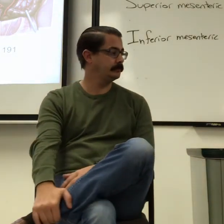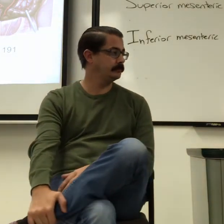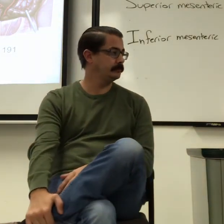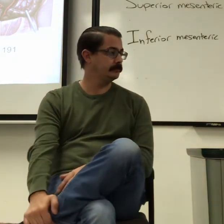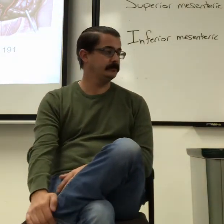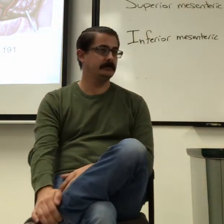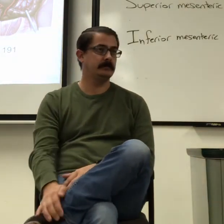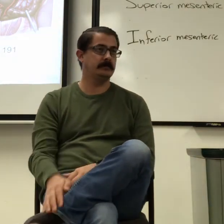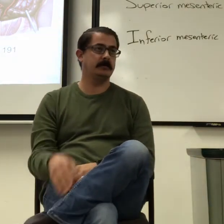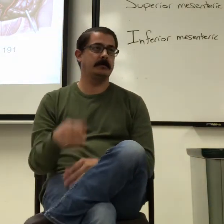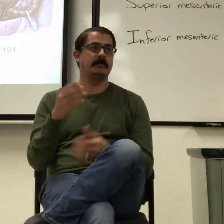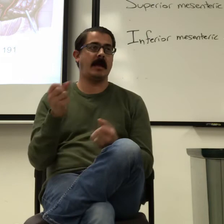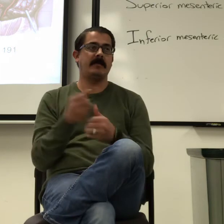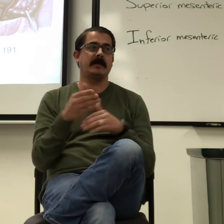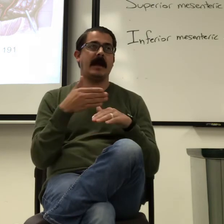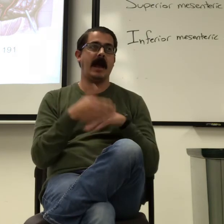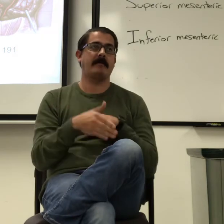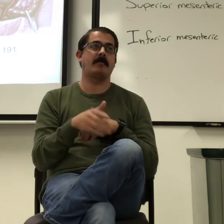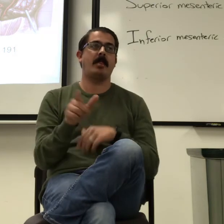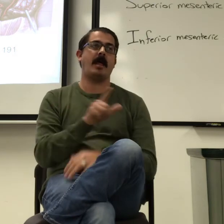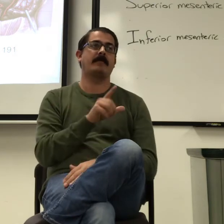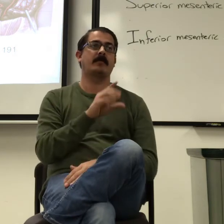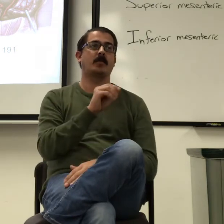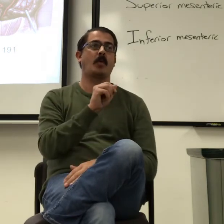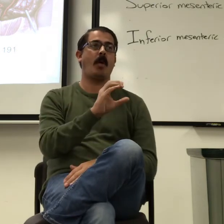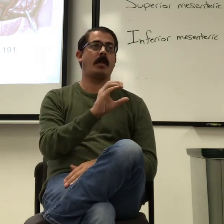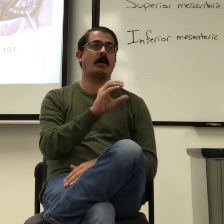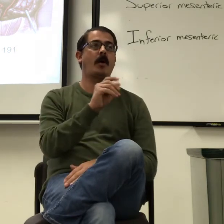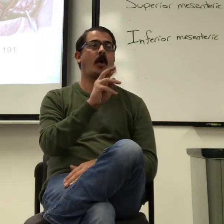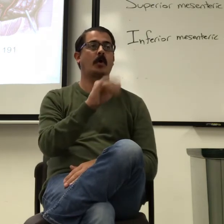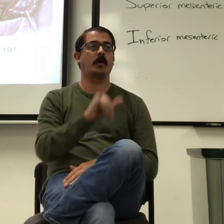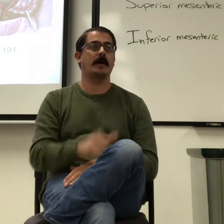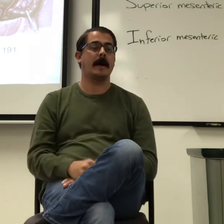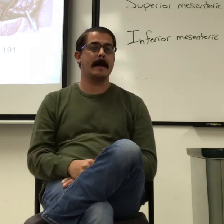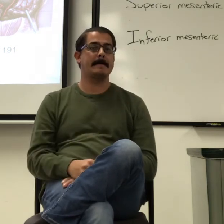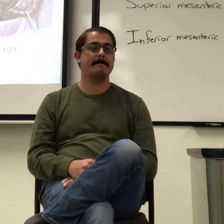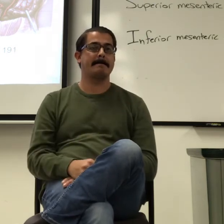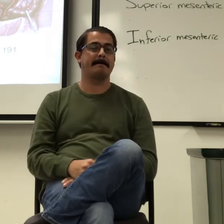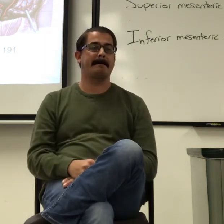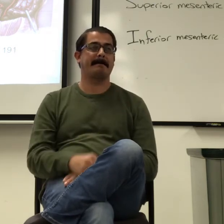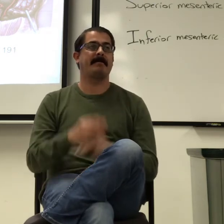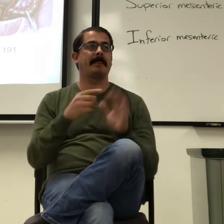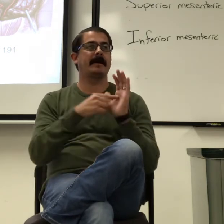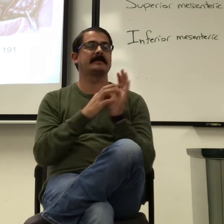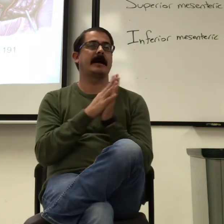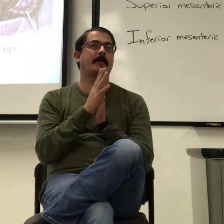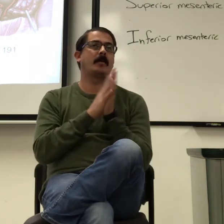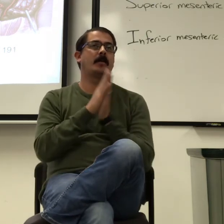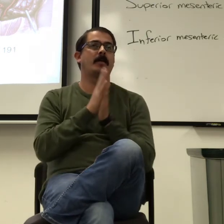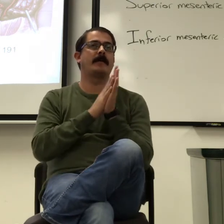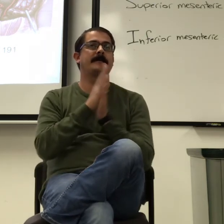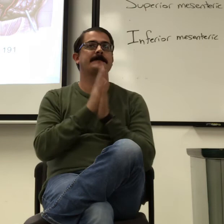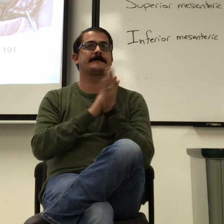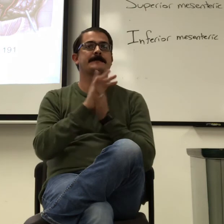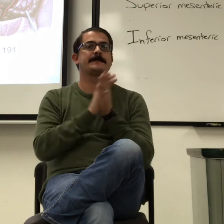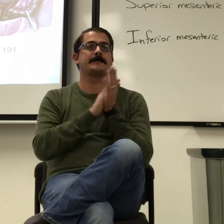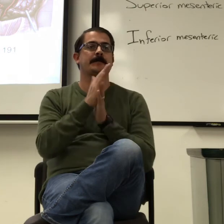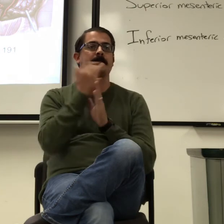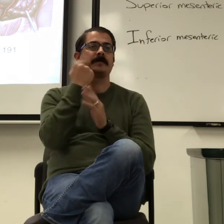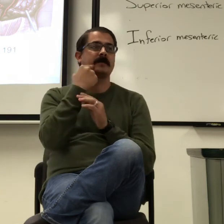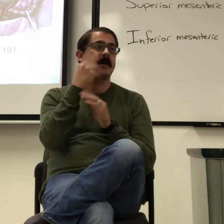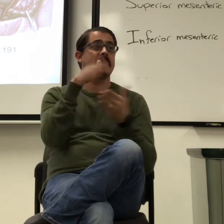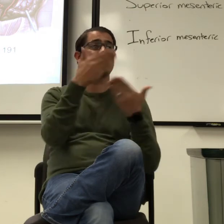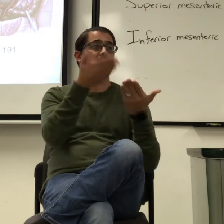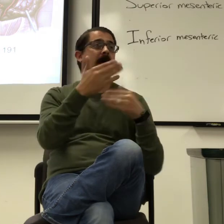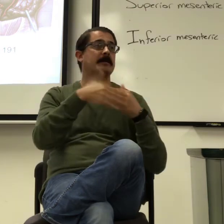That's everything after the left colic flexure, which is, like for example, if I say it supplies